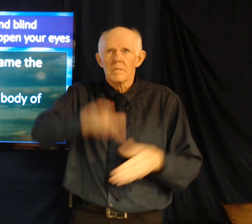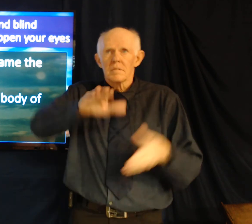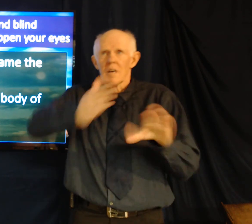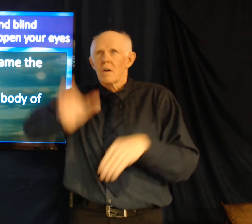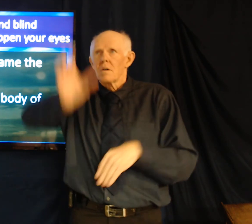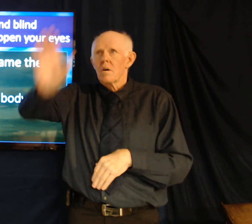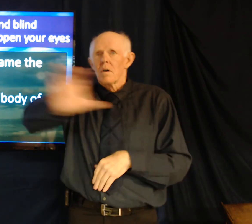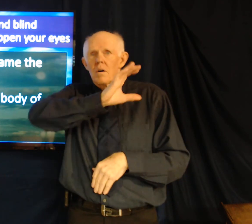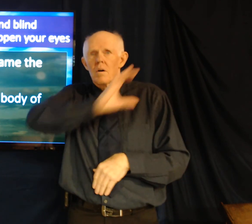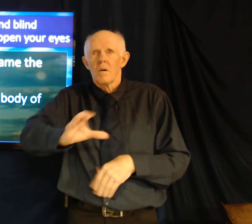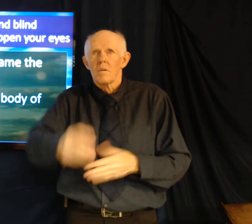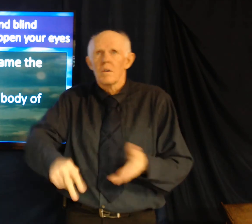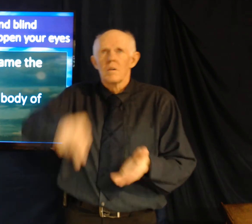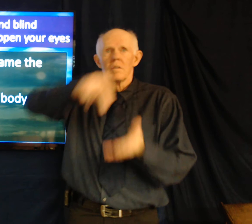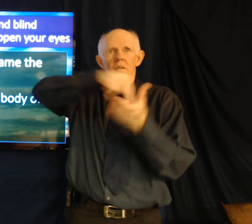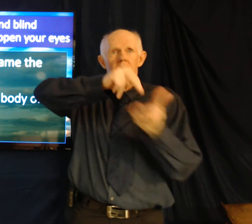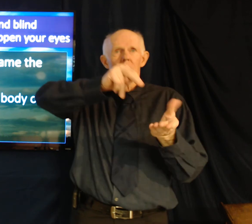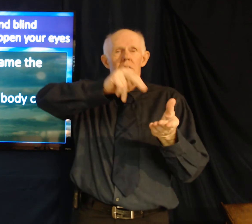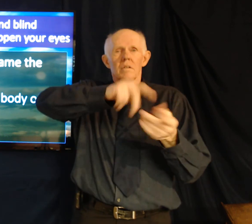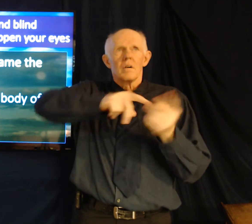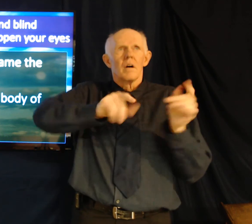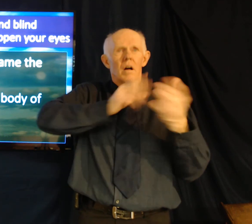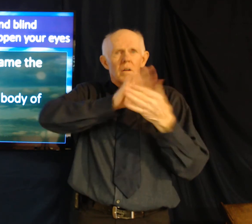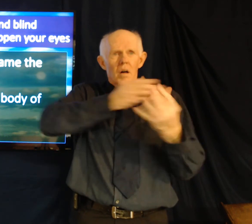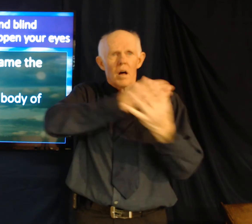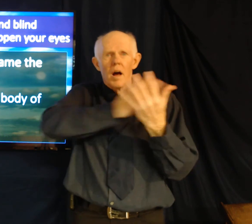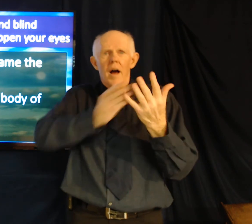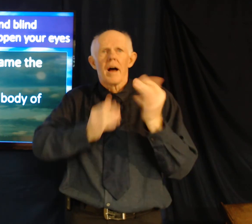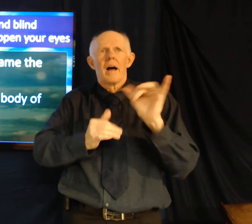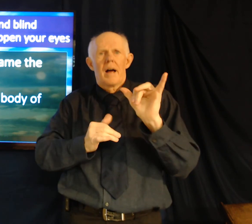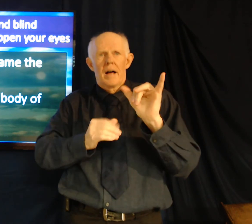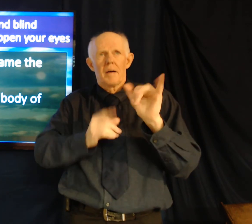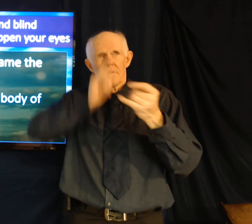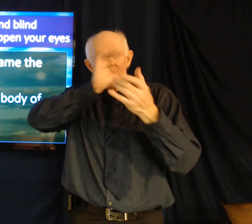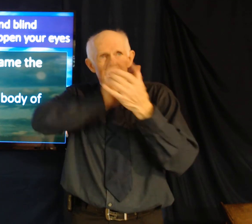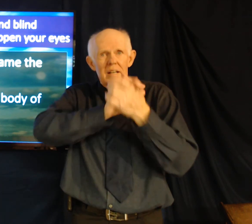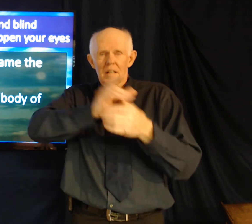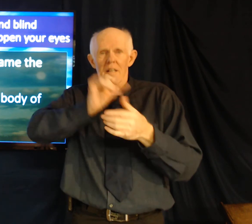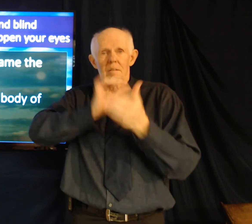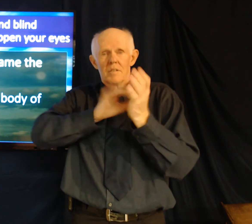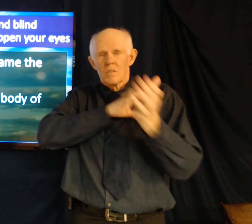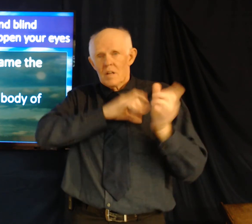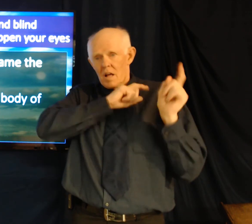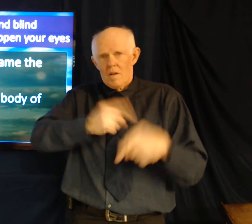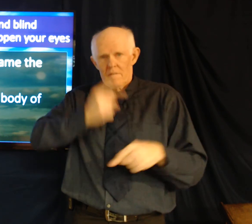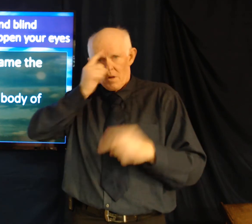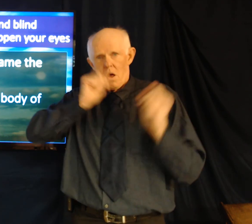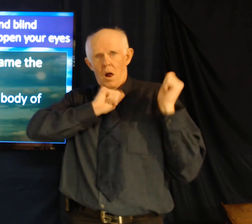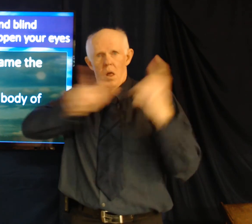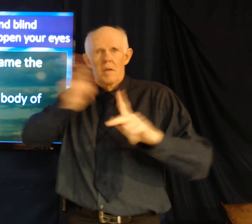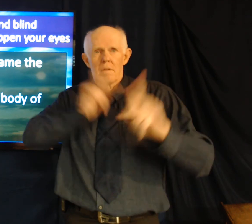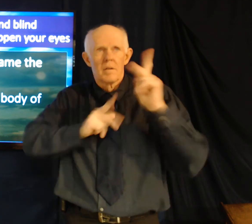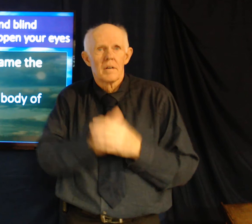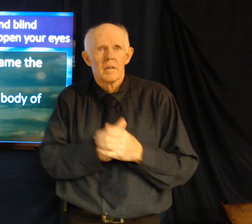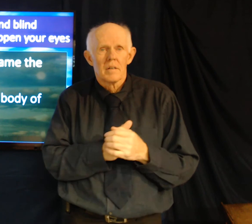born he died he went to the cross and he rose all these stories we believe jesus came for